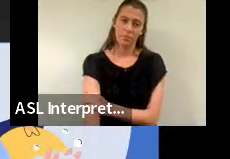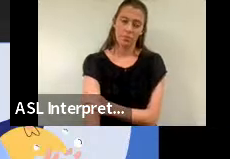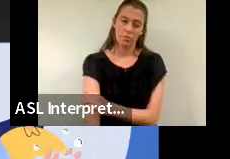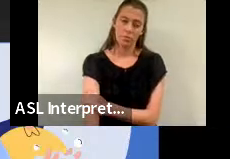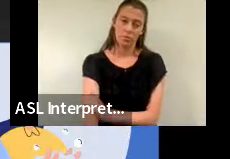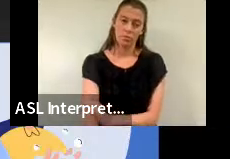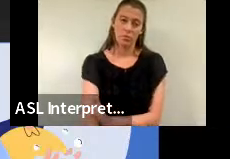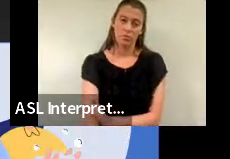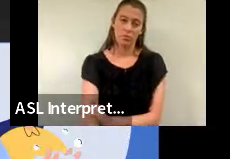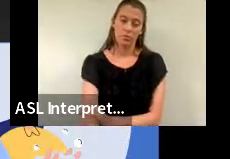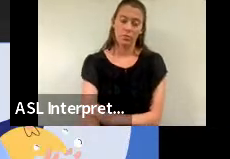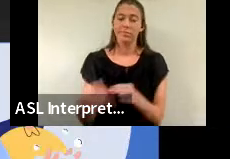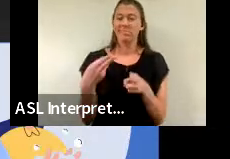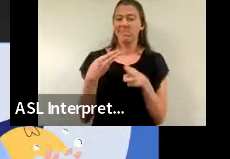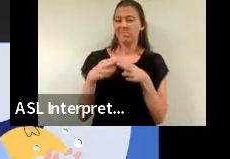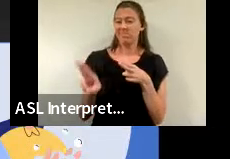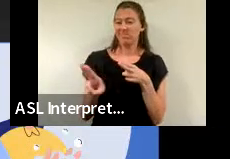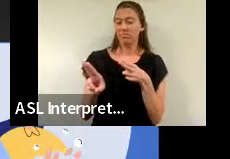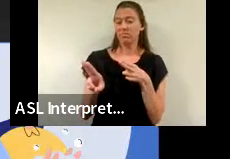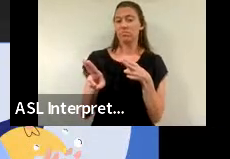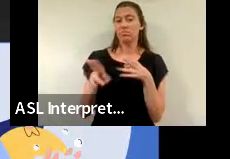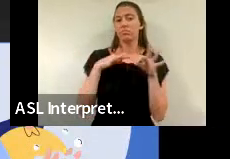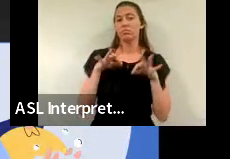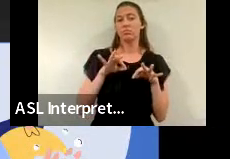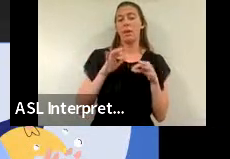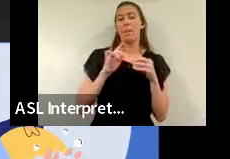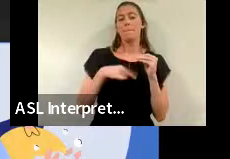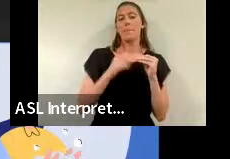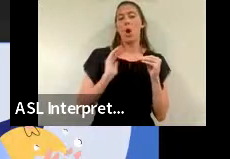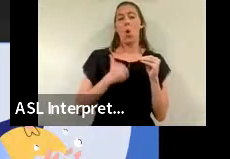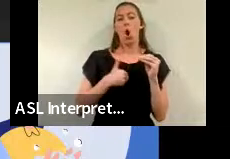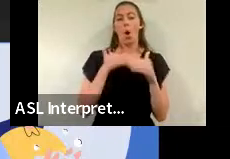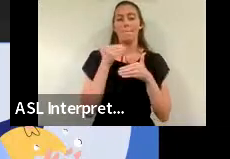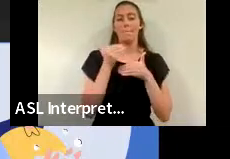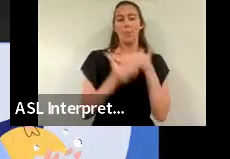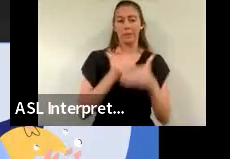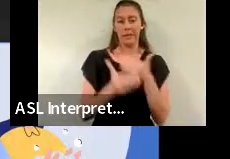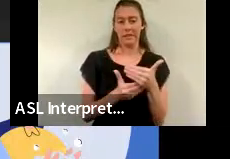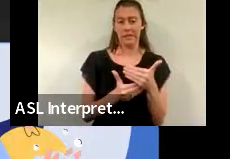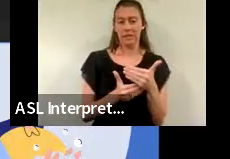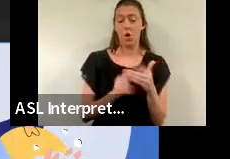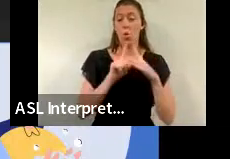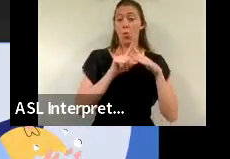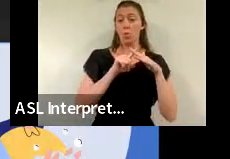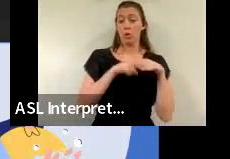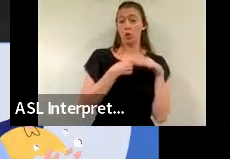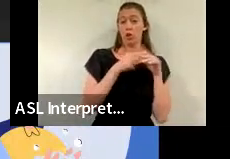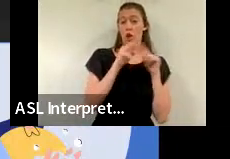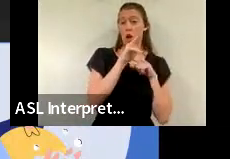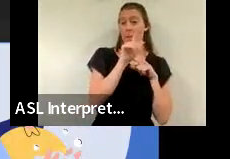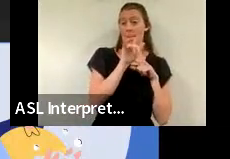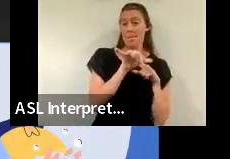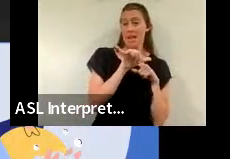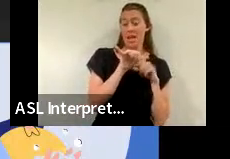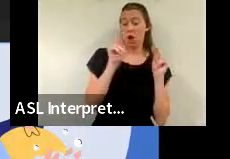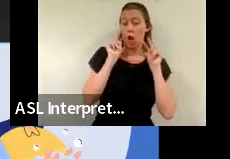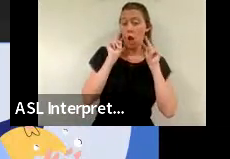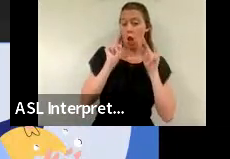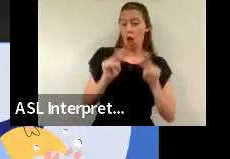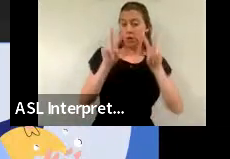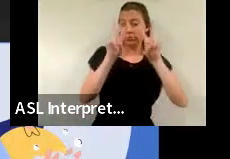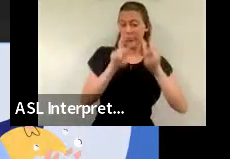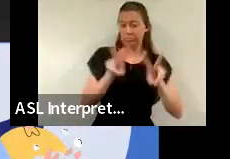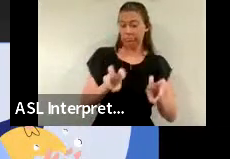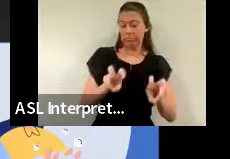in is we started back in June. There we go. Actually, we started in May to look at our strategic plan. At that time,